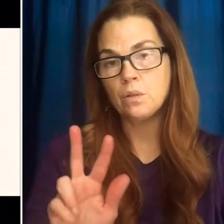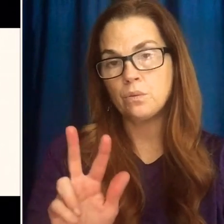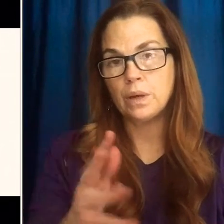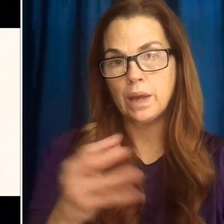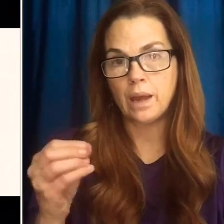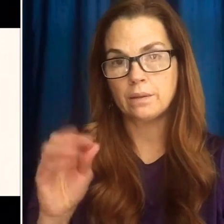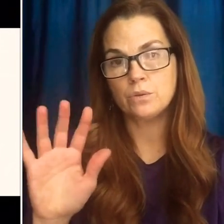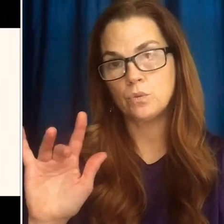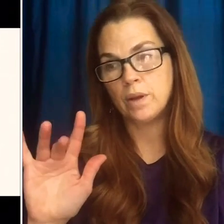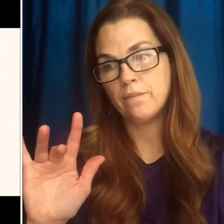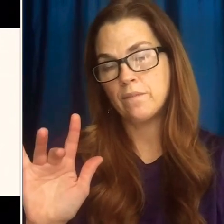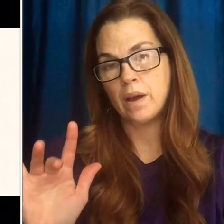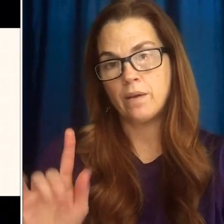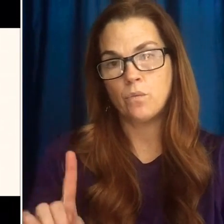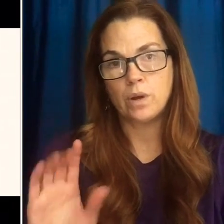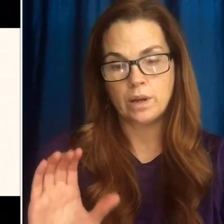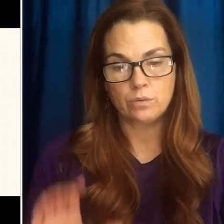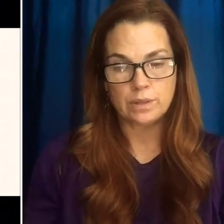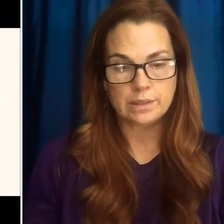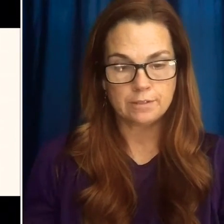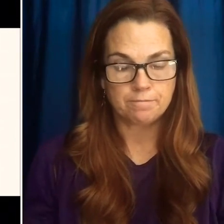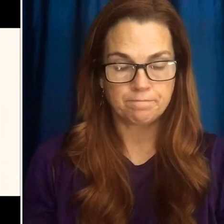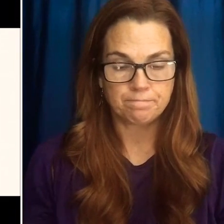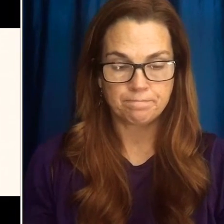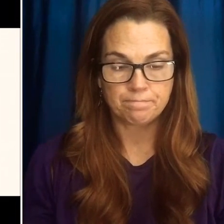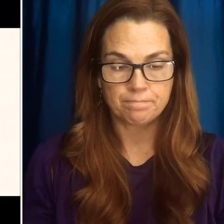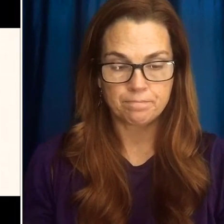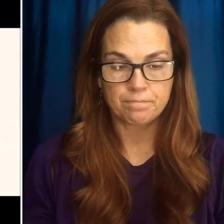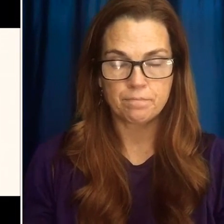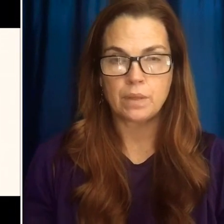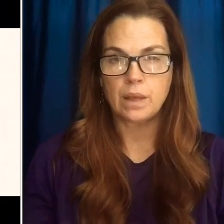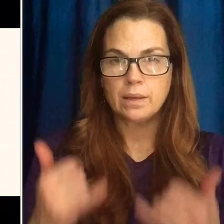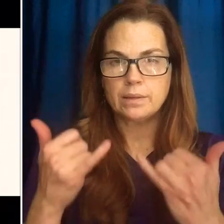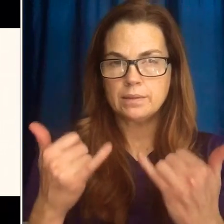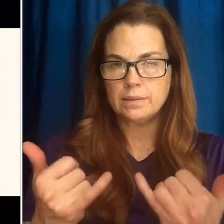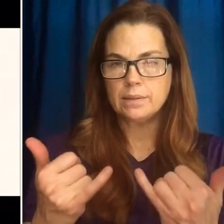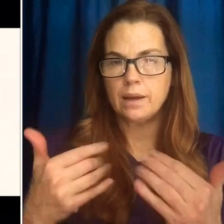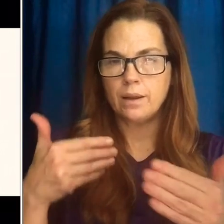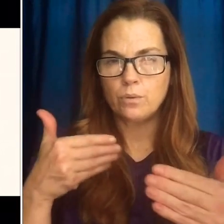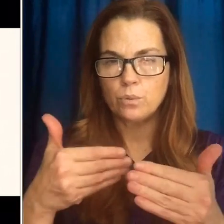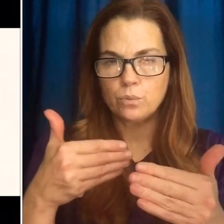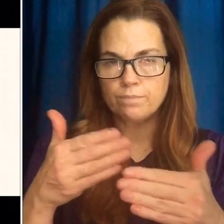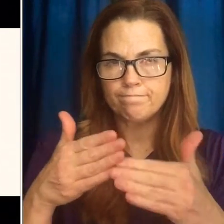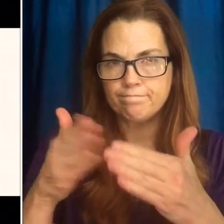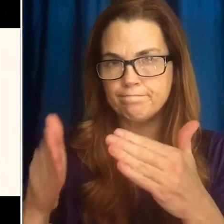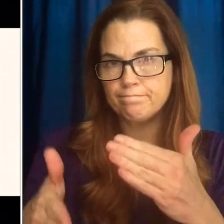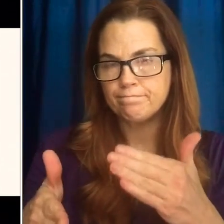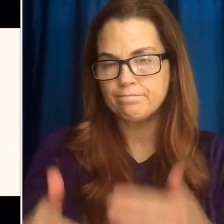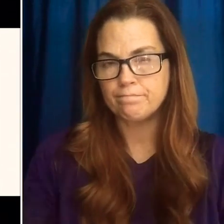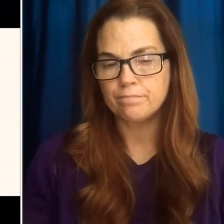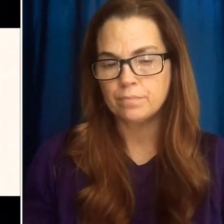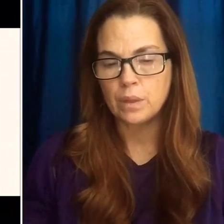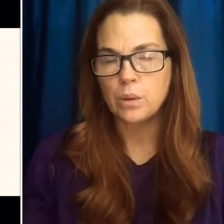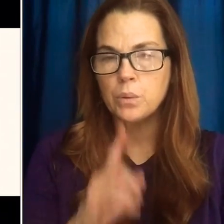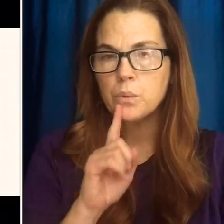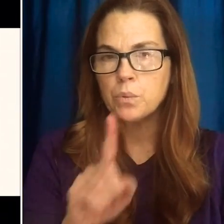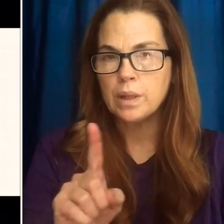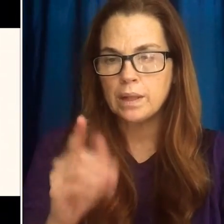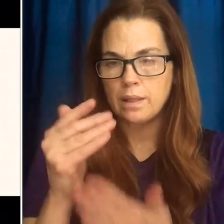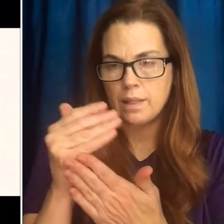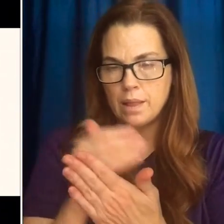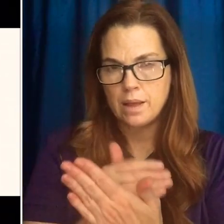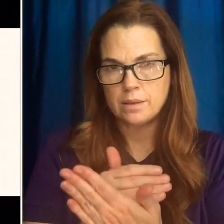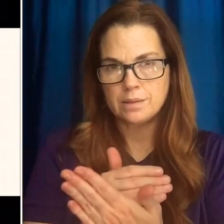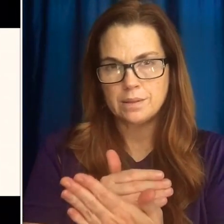Let's now wrap up the lesson. There were really 3 main points. First, to convert a